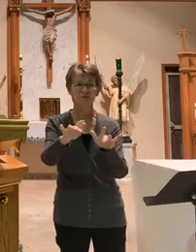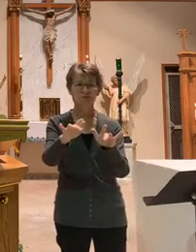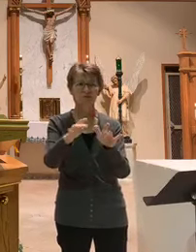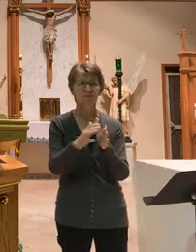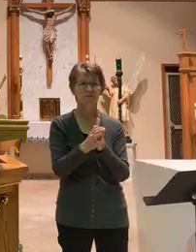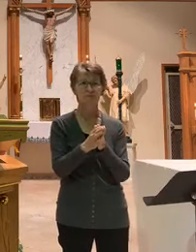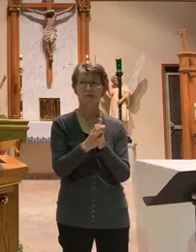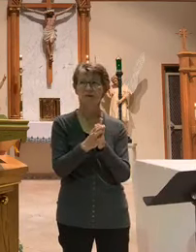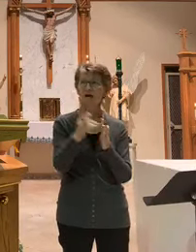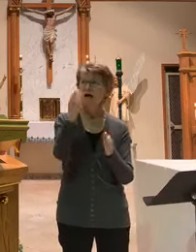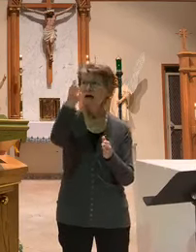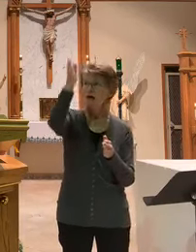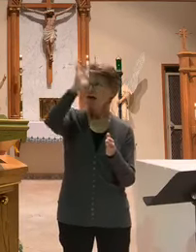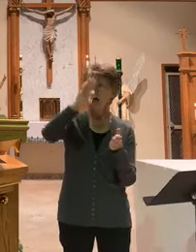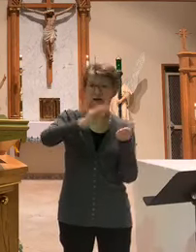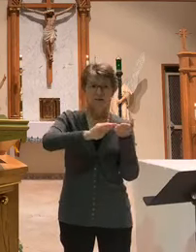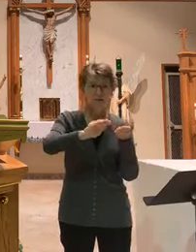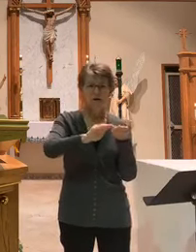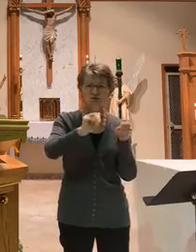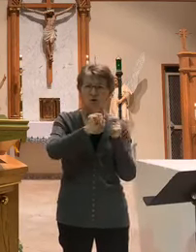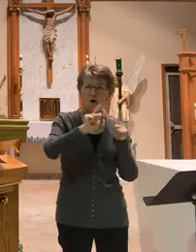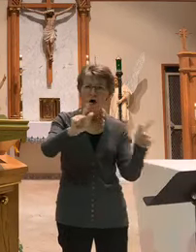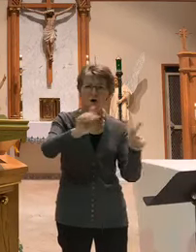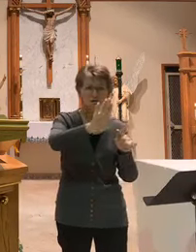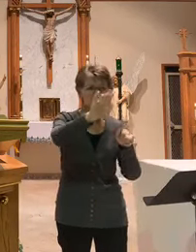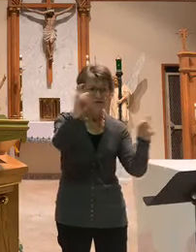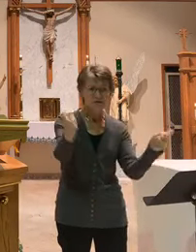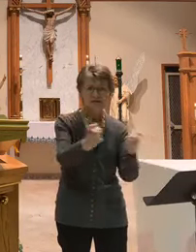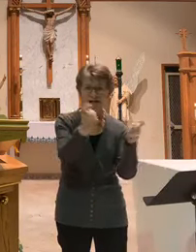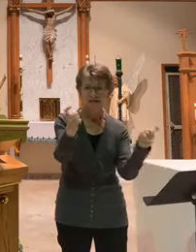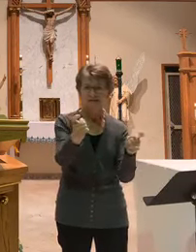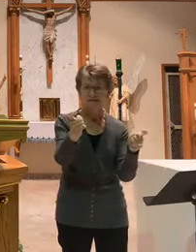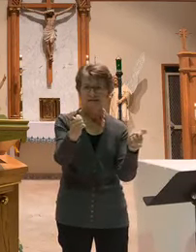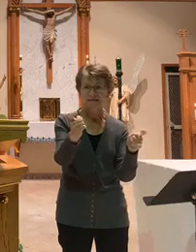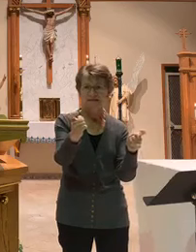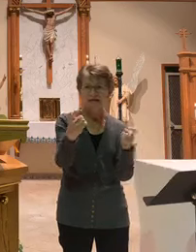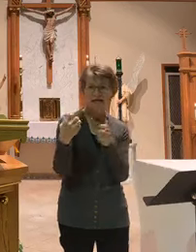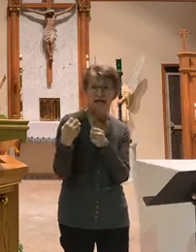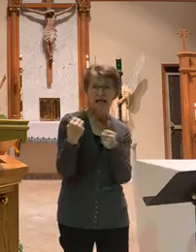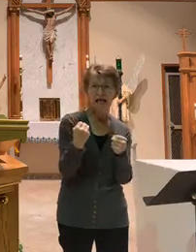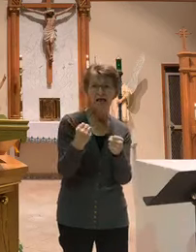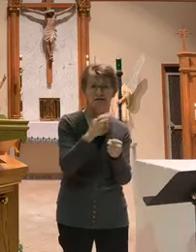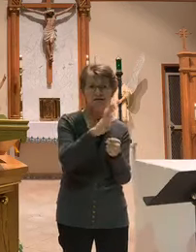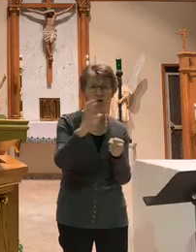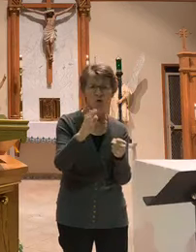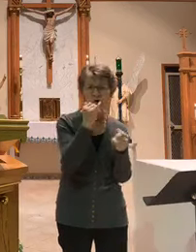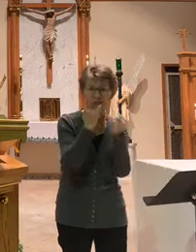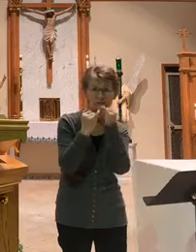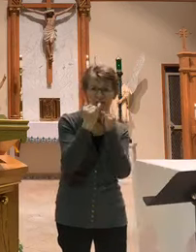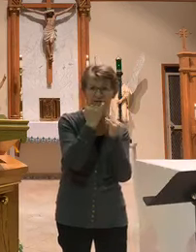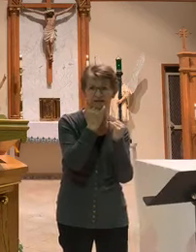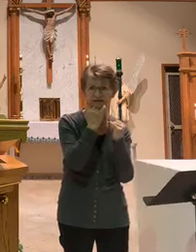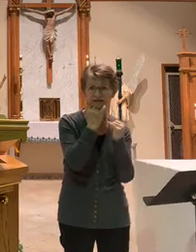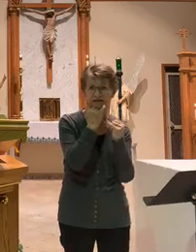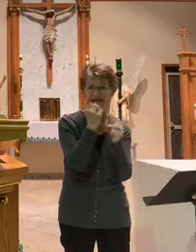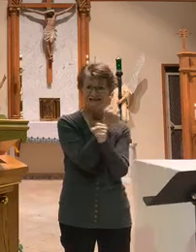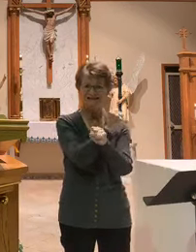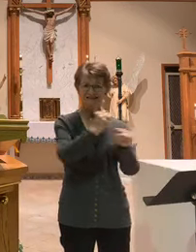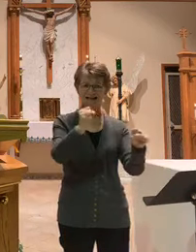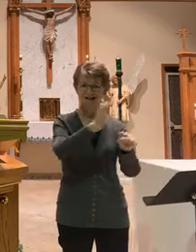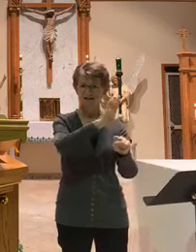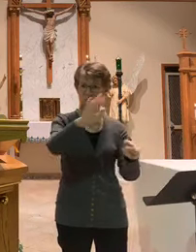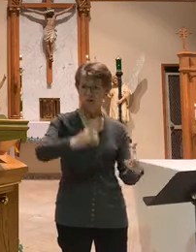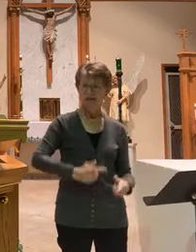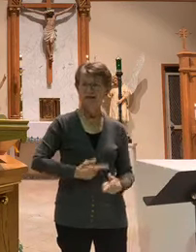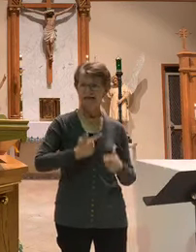He pardons all our iniquities, heals all your ills, redeems your life from